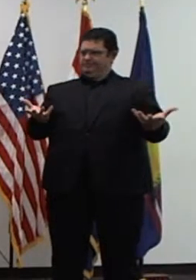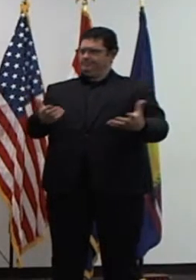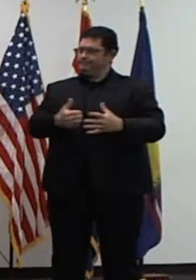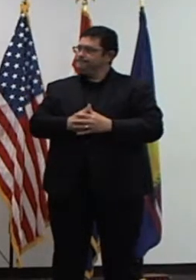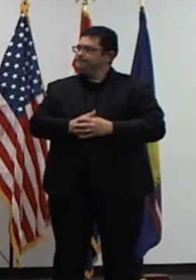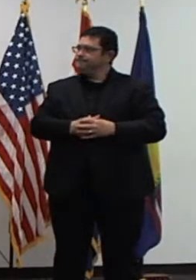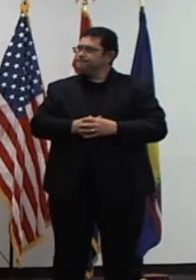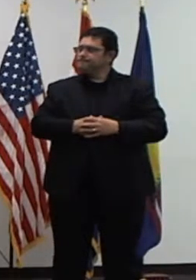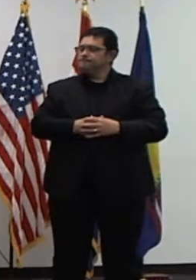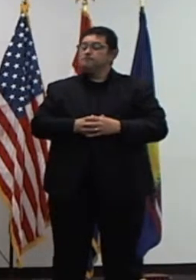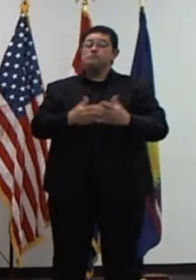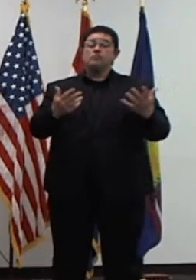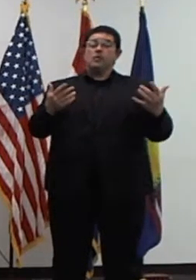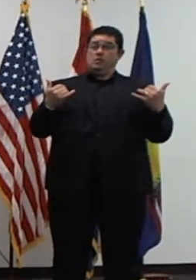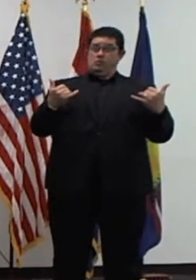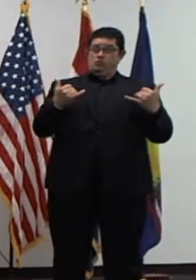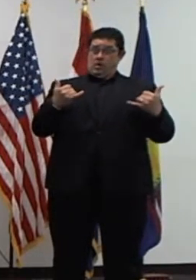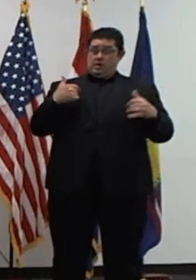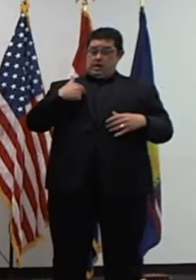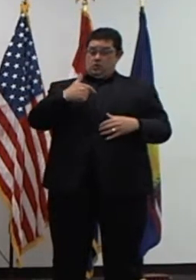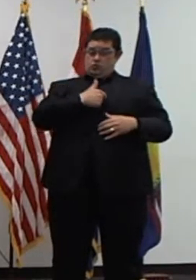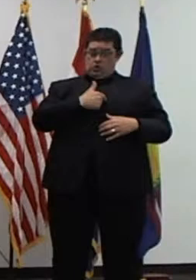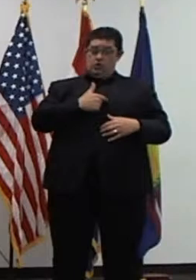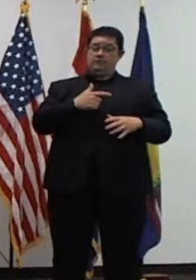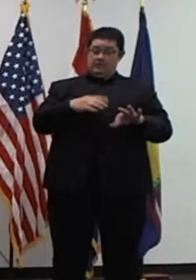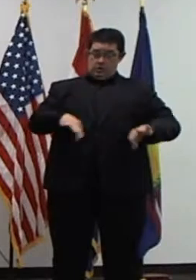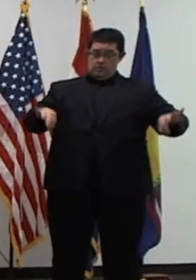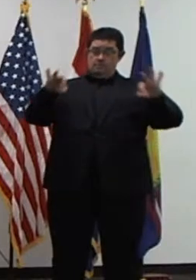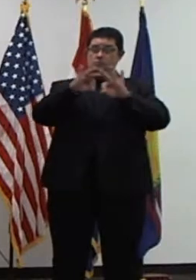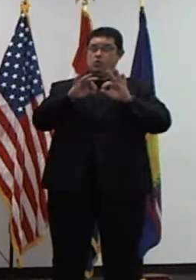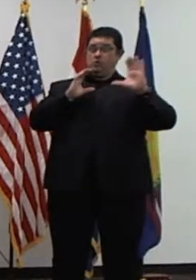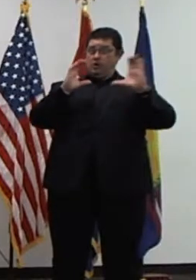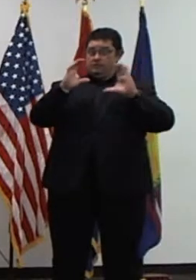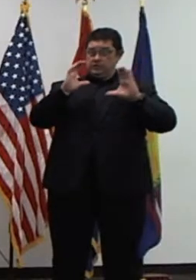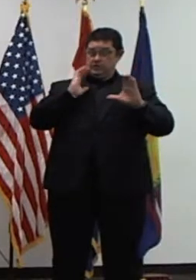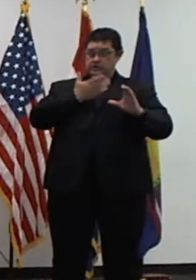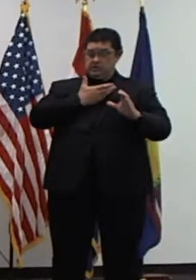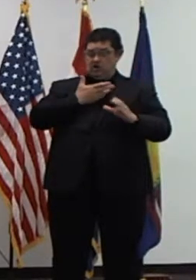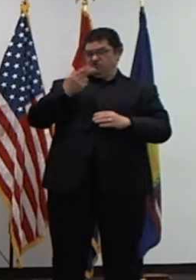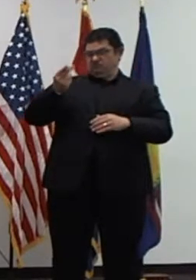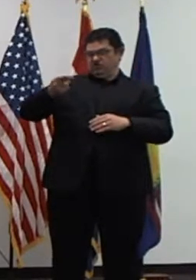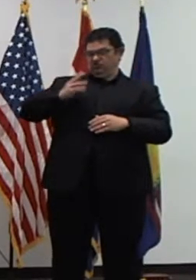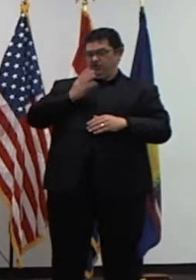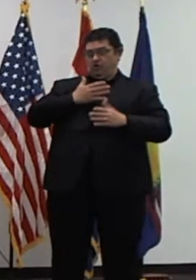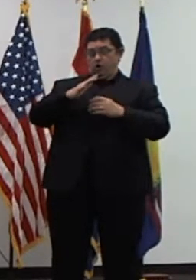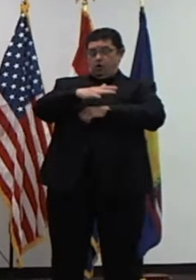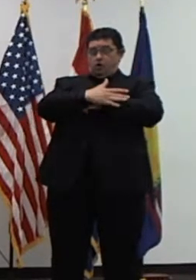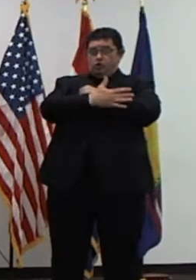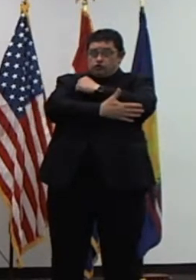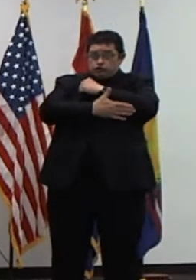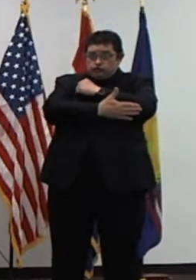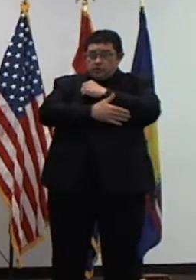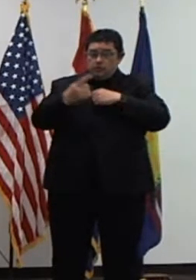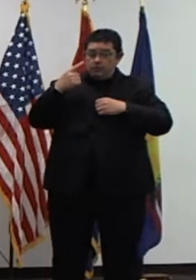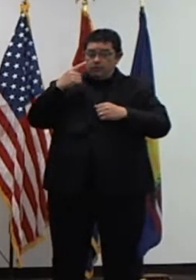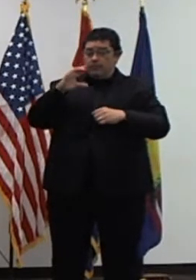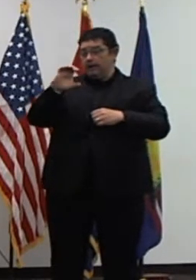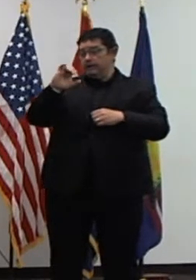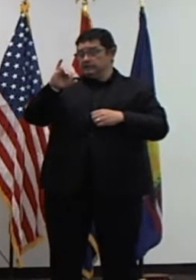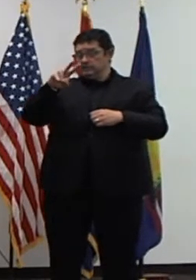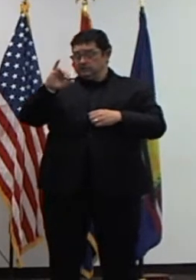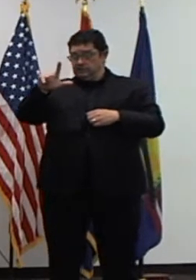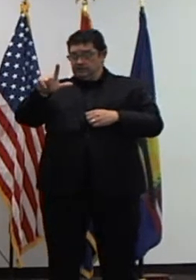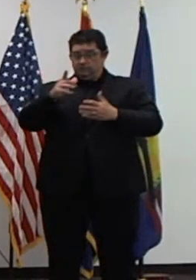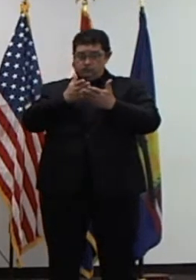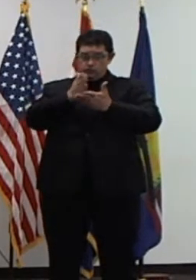We're in a very important conversation in history of our country about civil rights, about equity